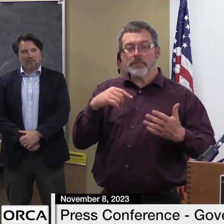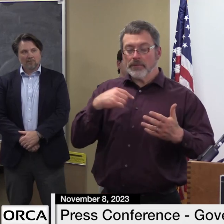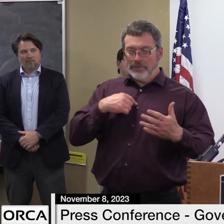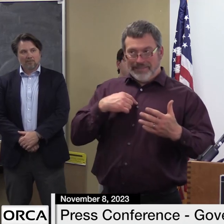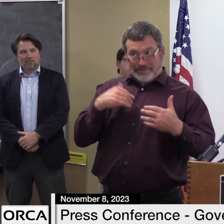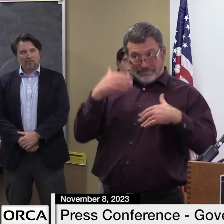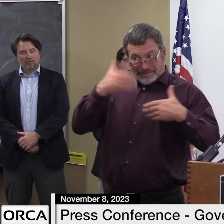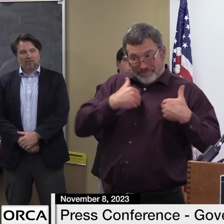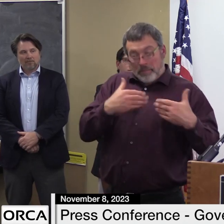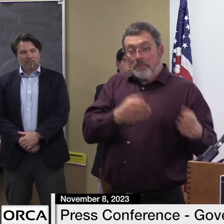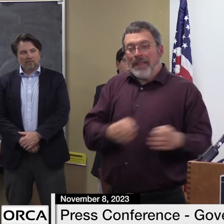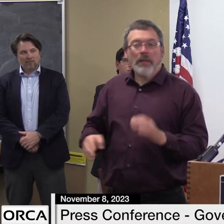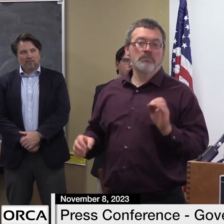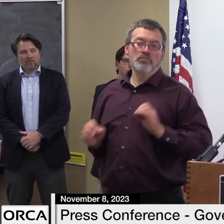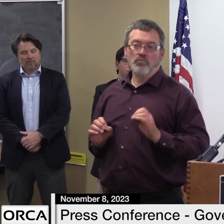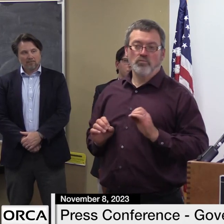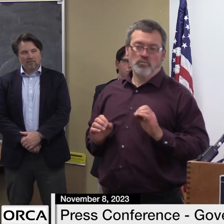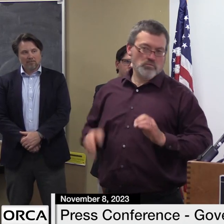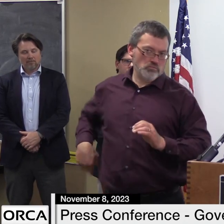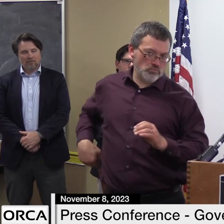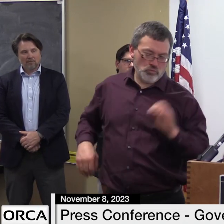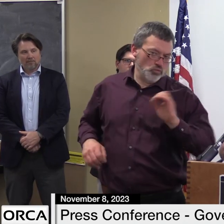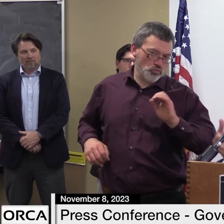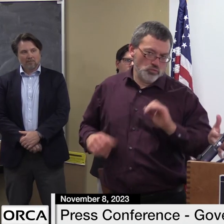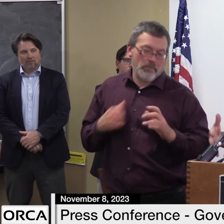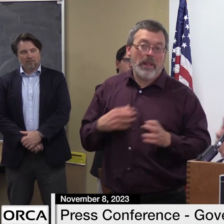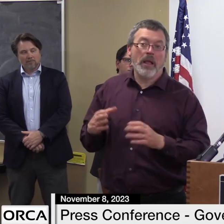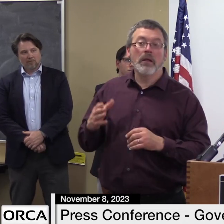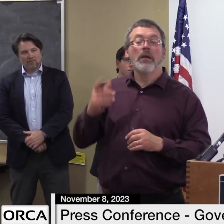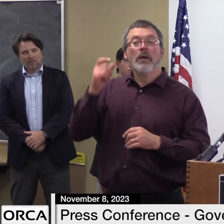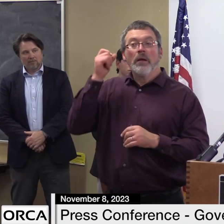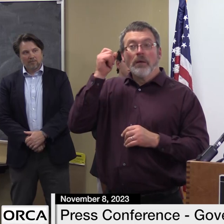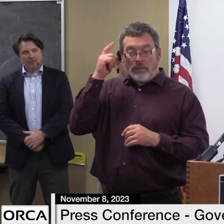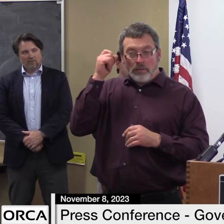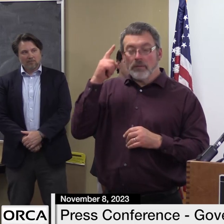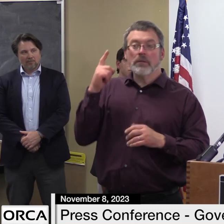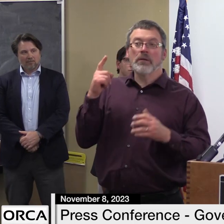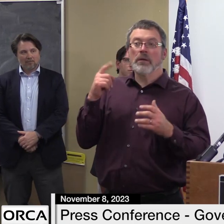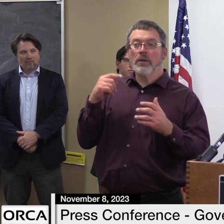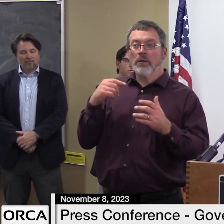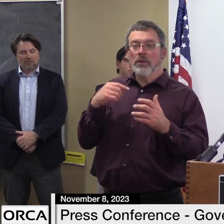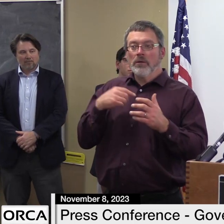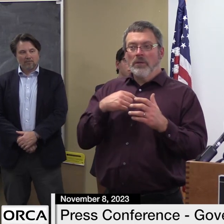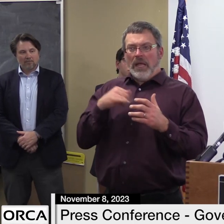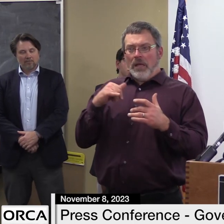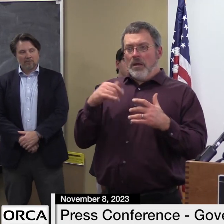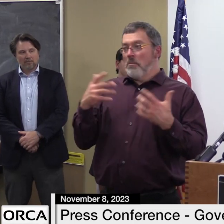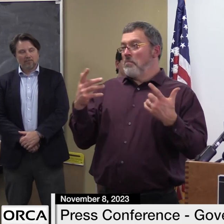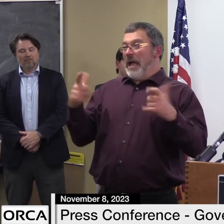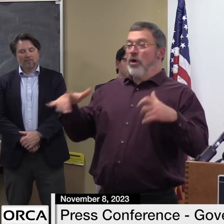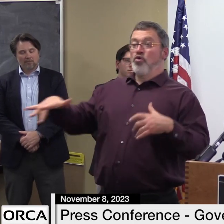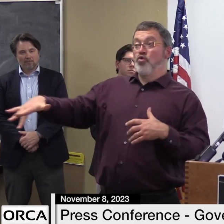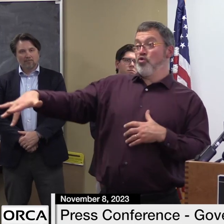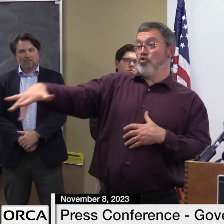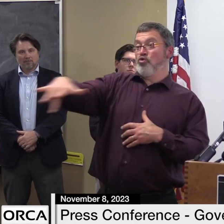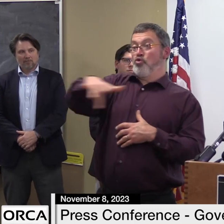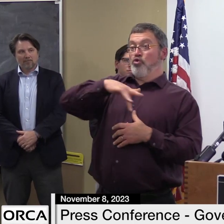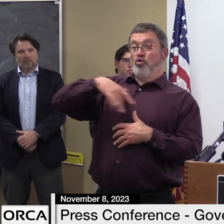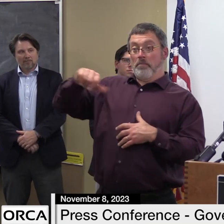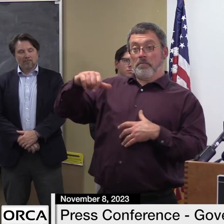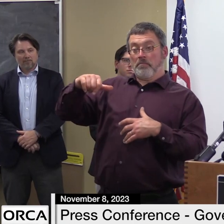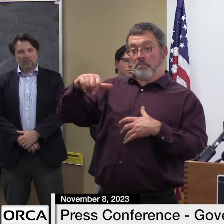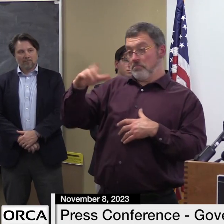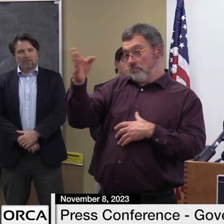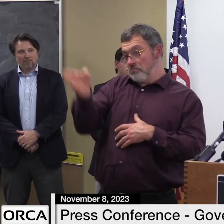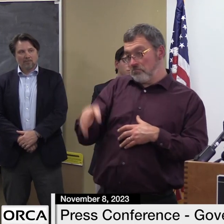what they would look like. So you could take a big area and you could segment some of it